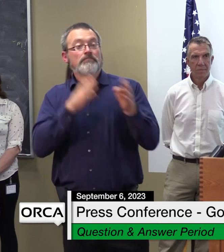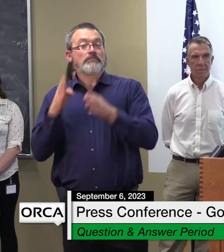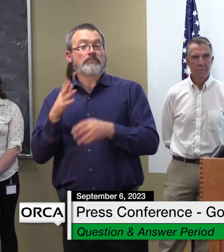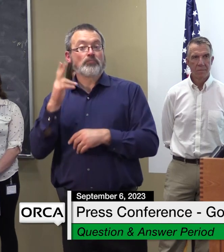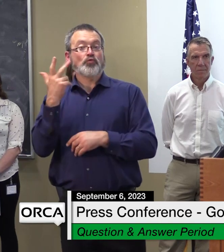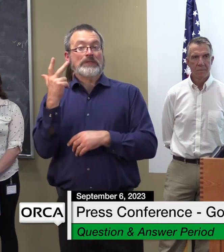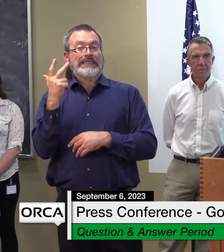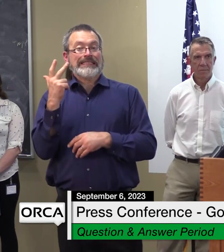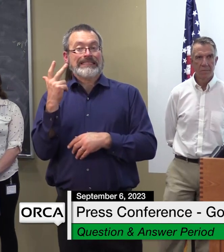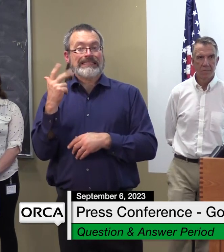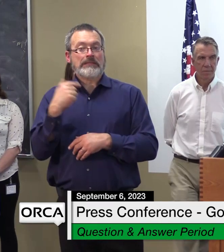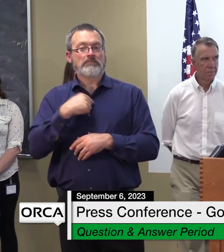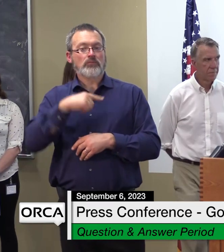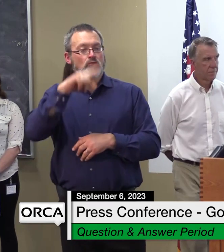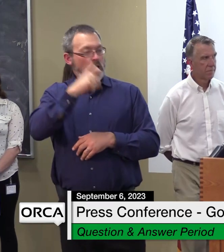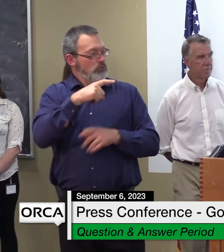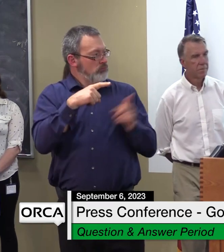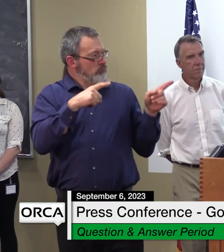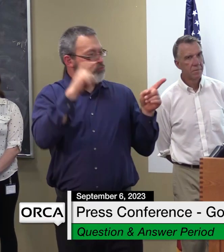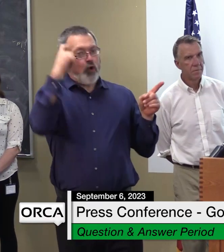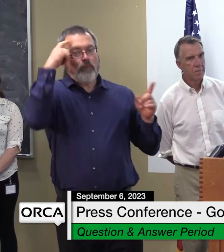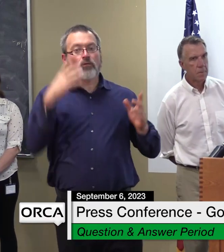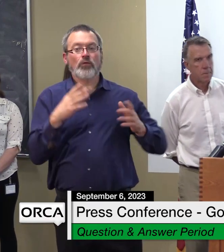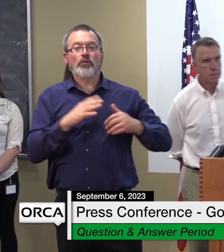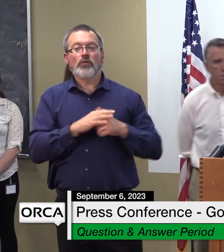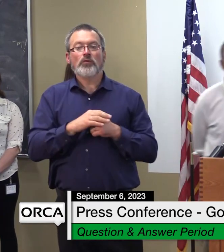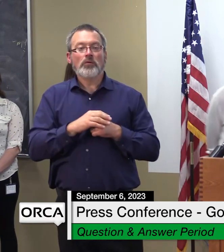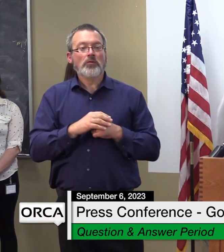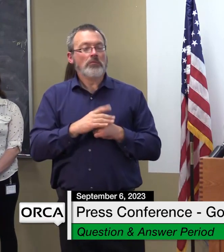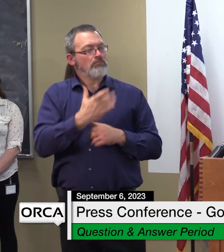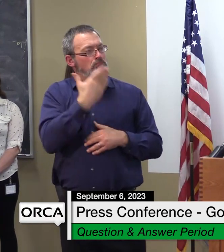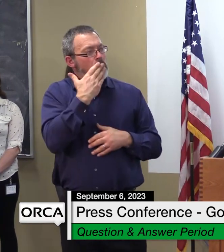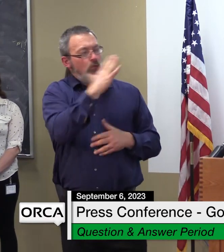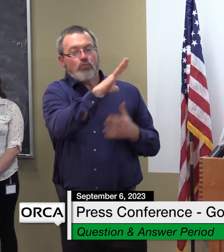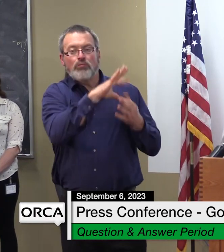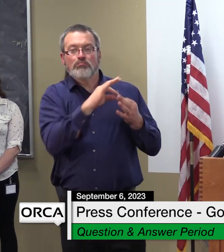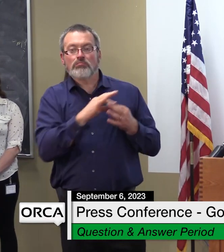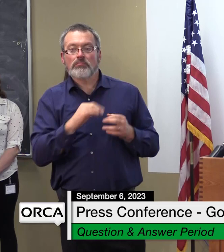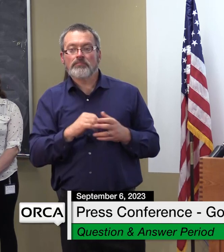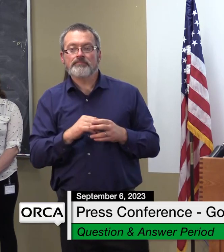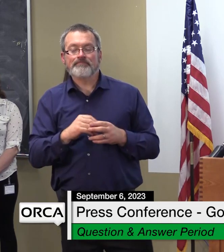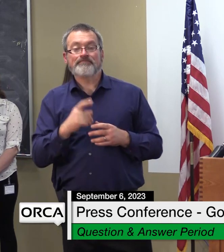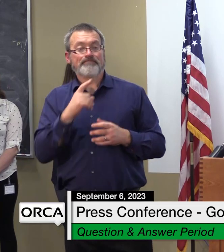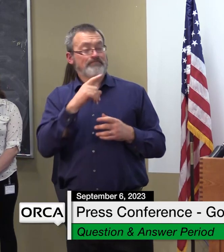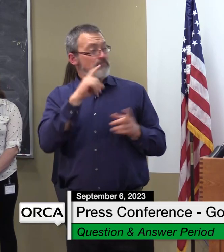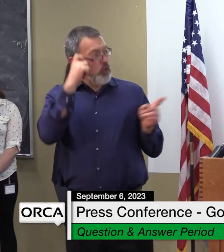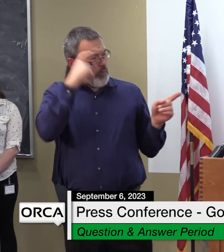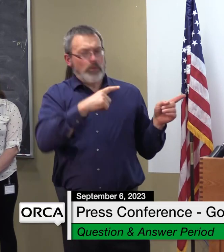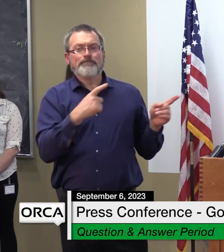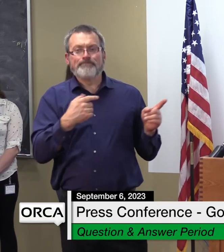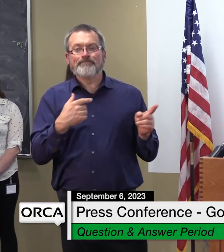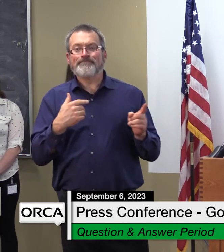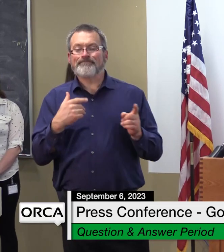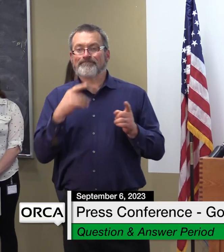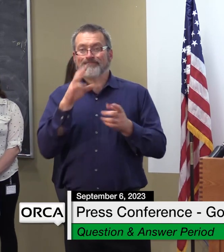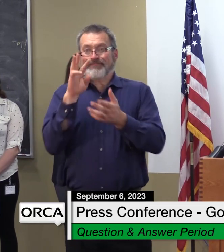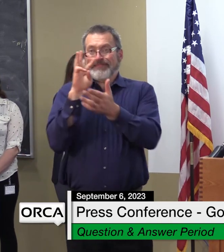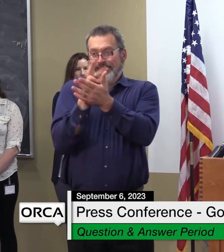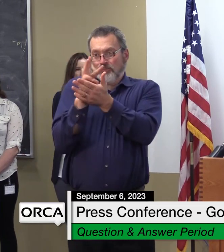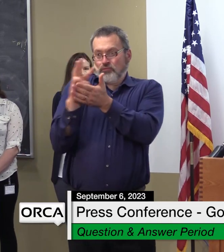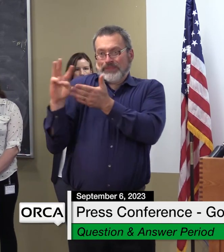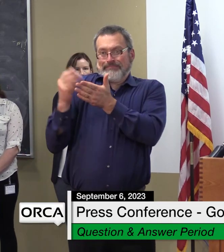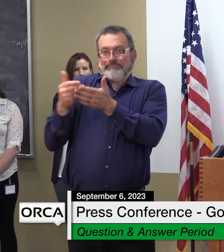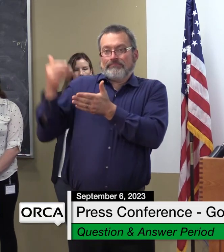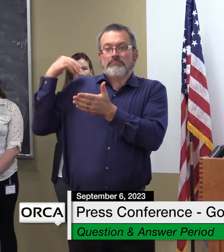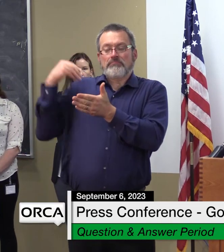Question for the governor, and maybe this is for Doug as well, but it was about a month and a half or so ago that you now announced funds for